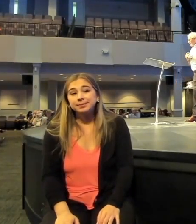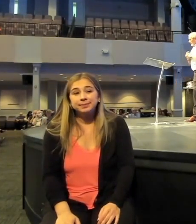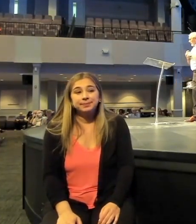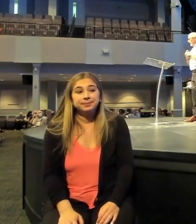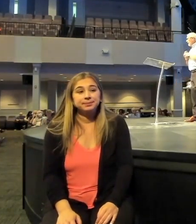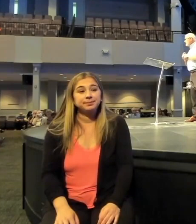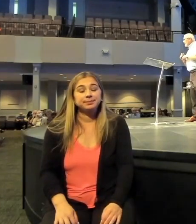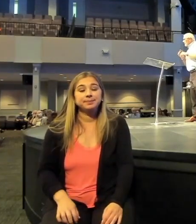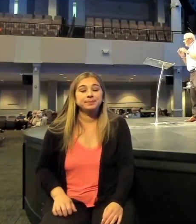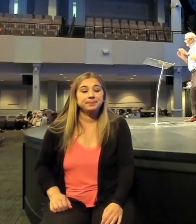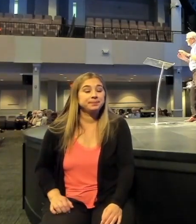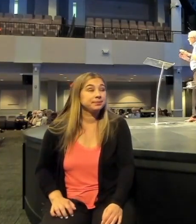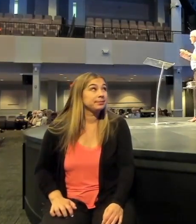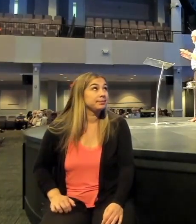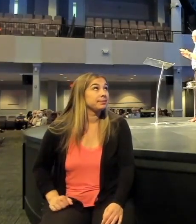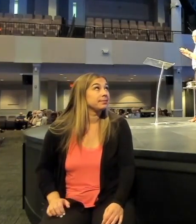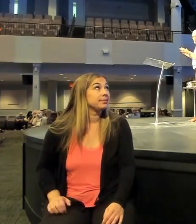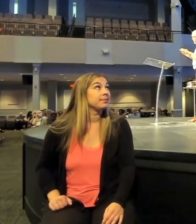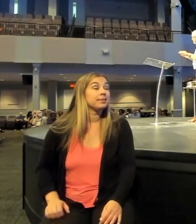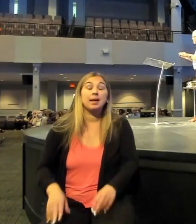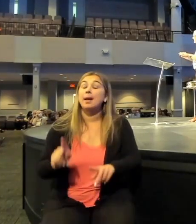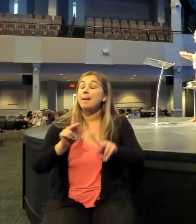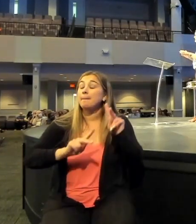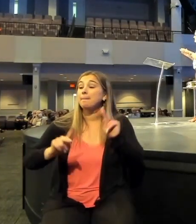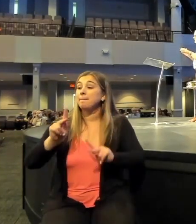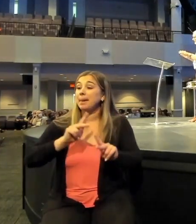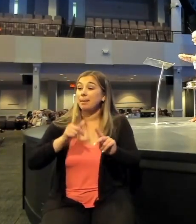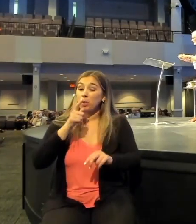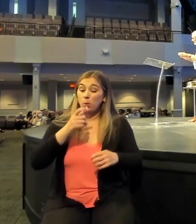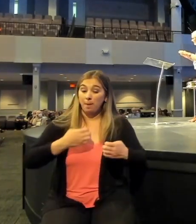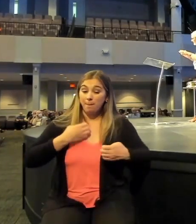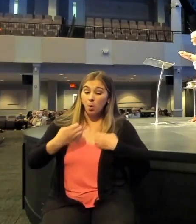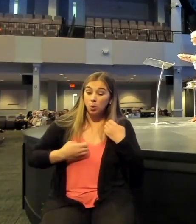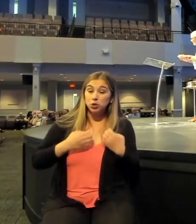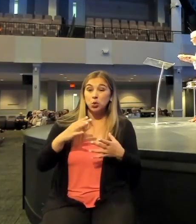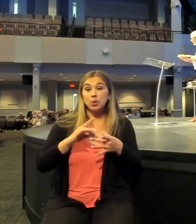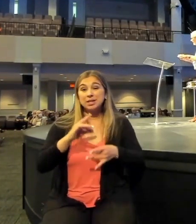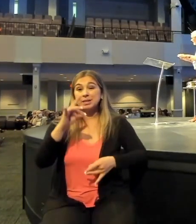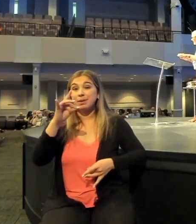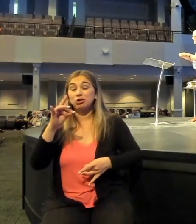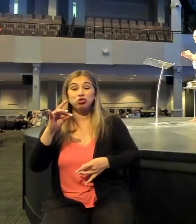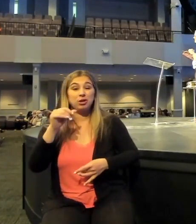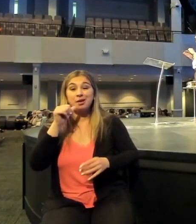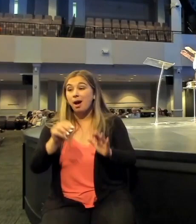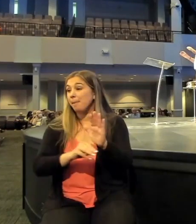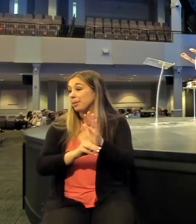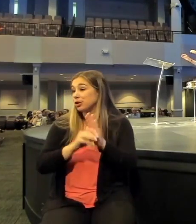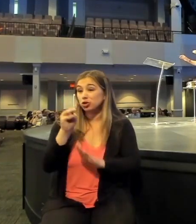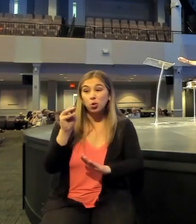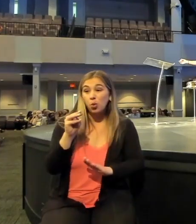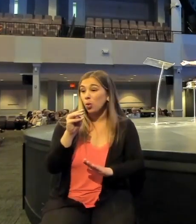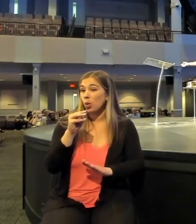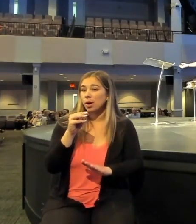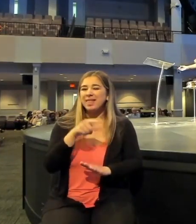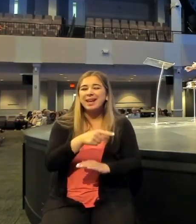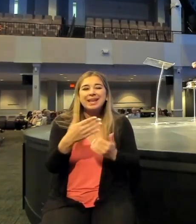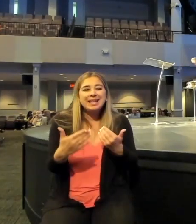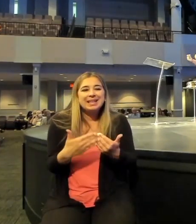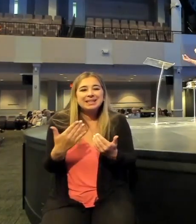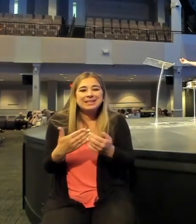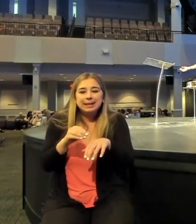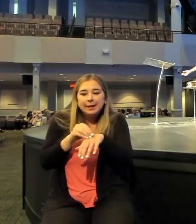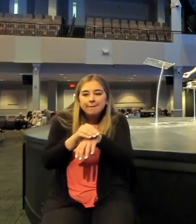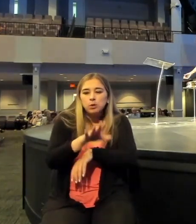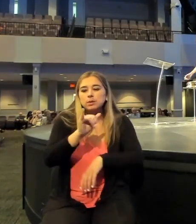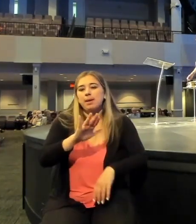Why? Because people who are emotionally and spiritually immature are continually influenced by how